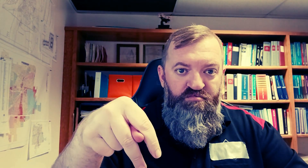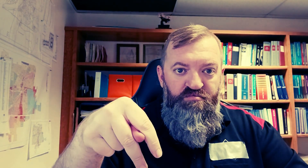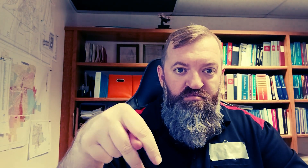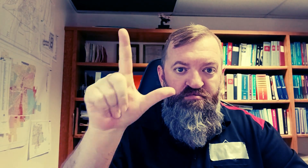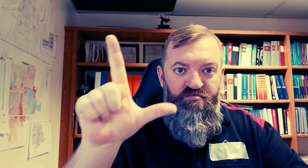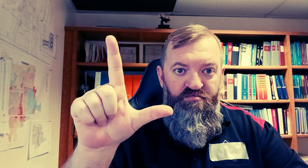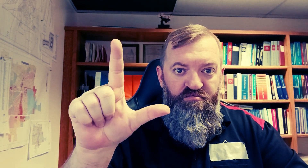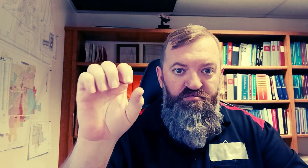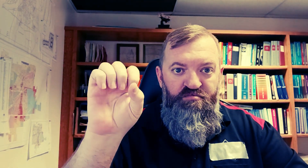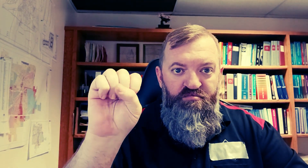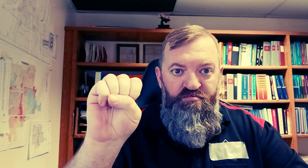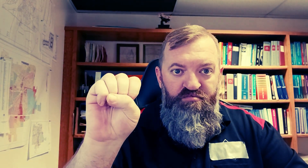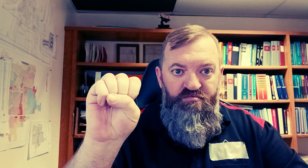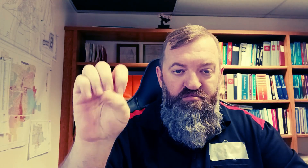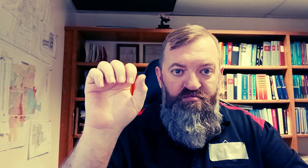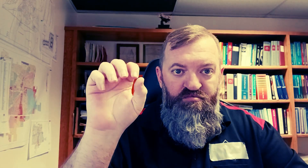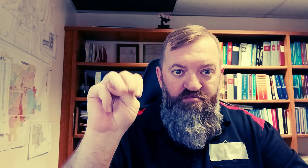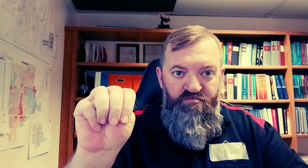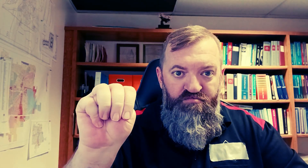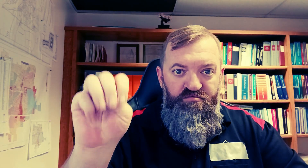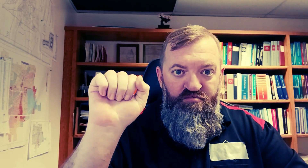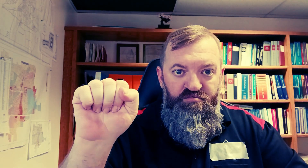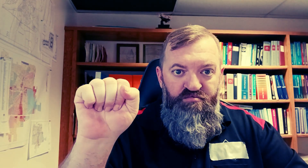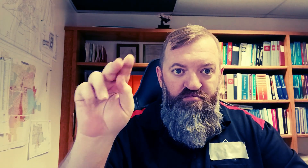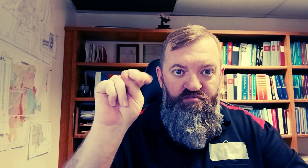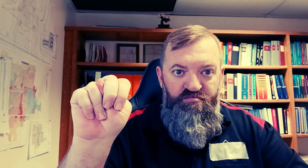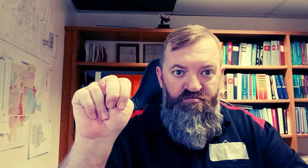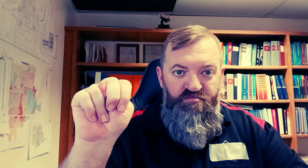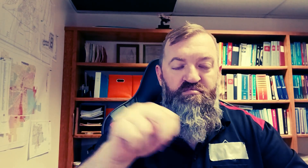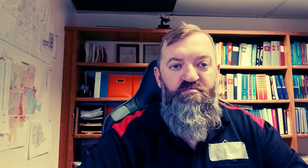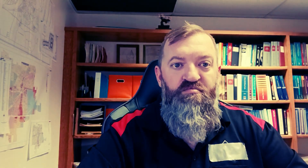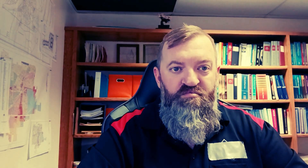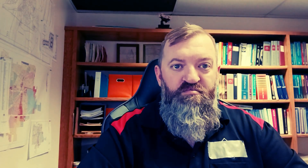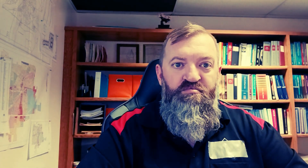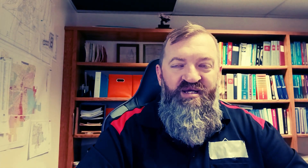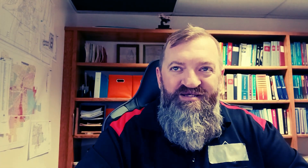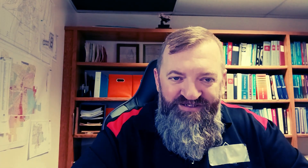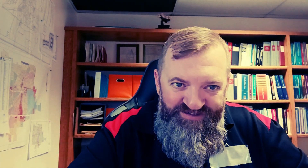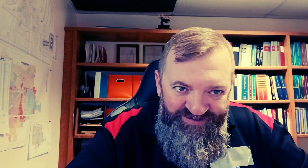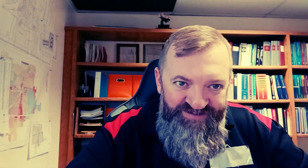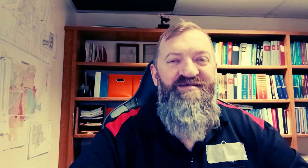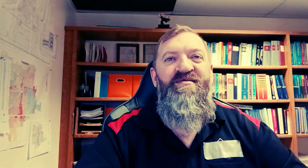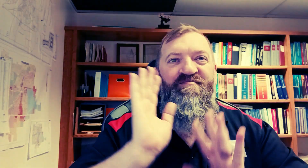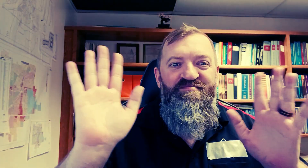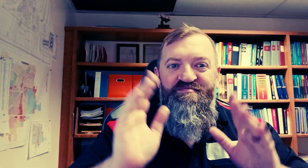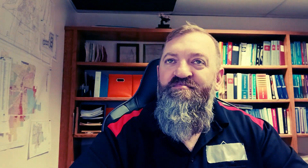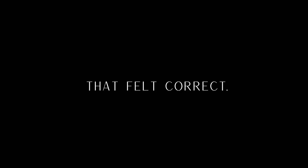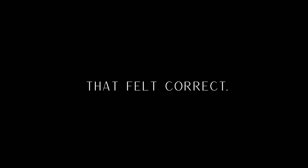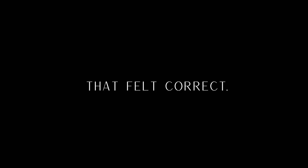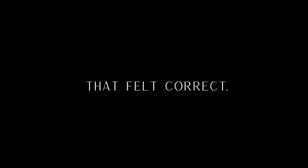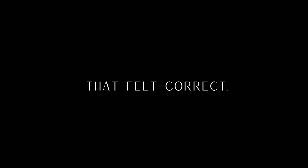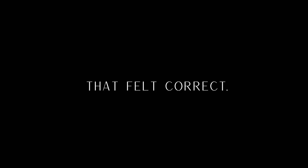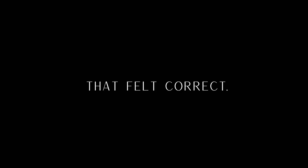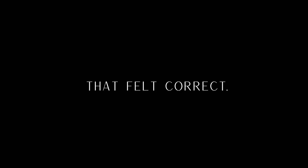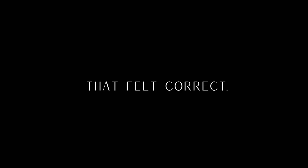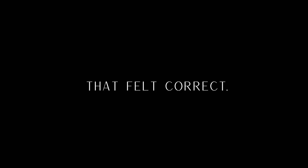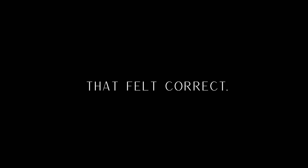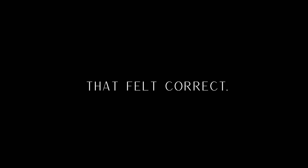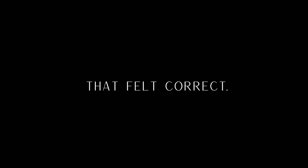shown from my perspective. Most of the signs were shown from the viewer's perspective or your perspective.